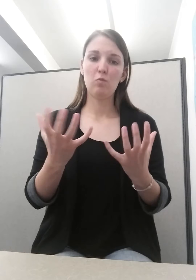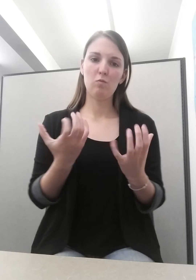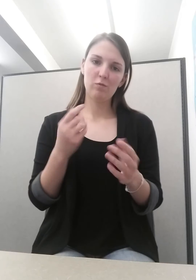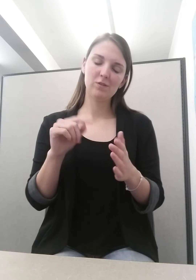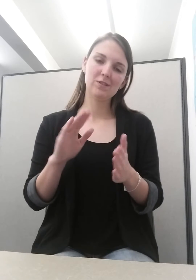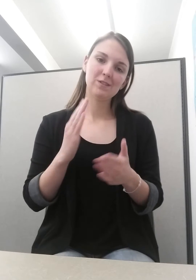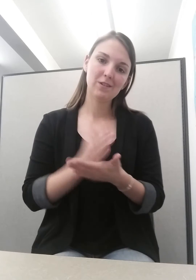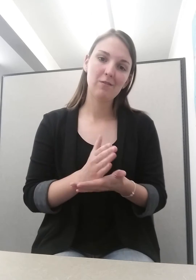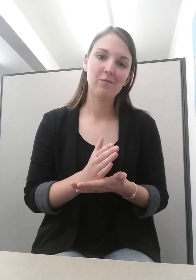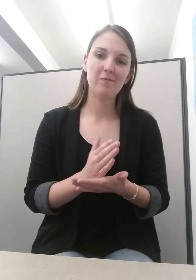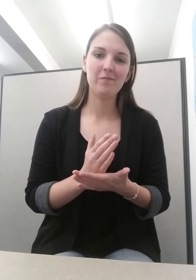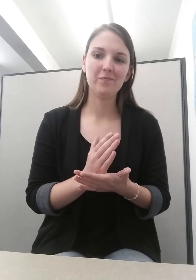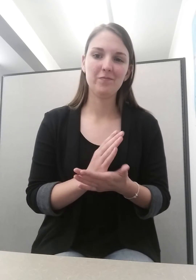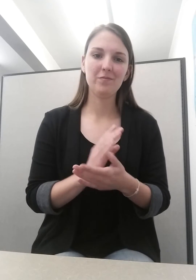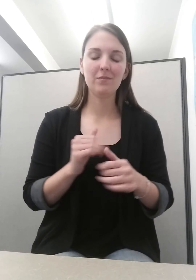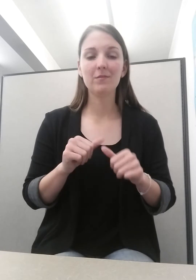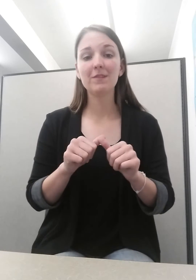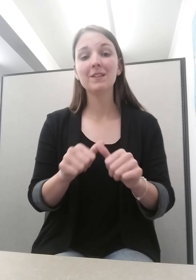part of the zipper and you can't sew it anymore.